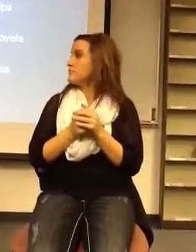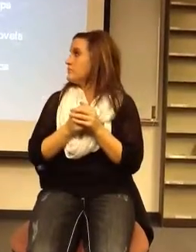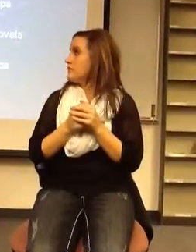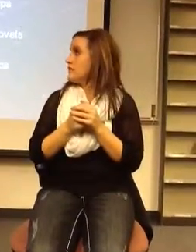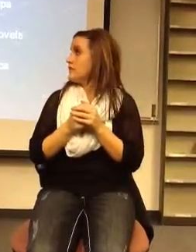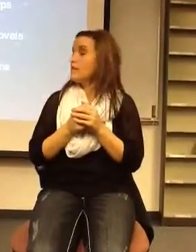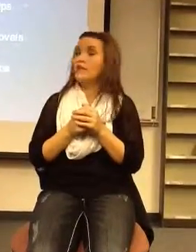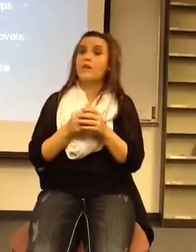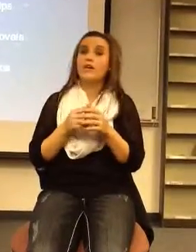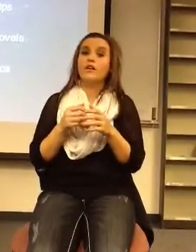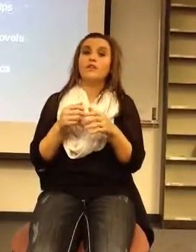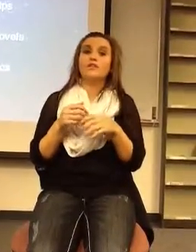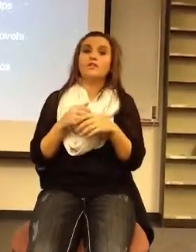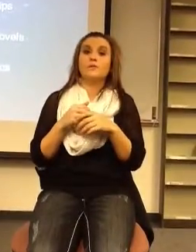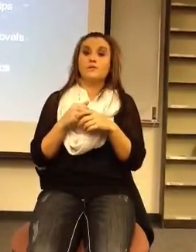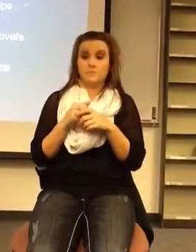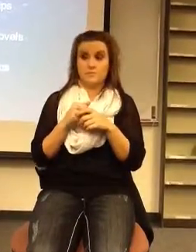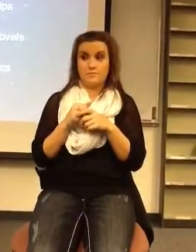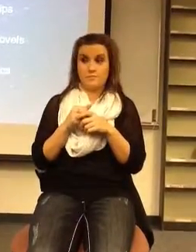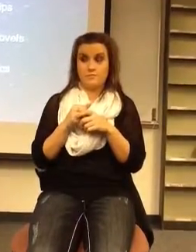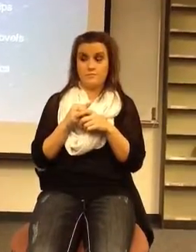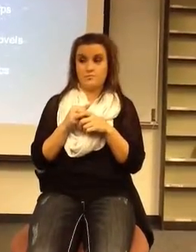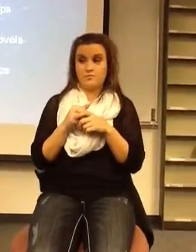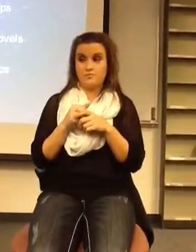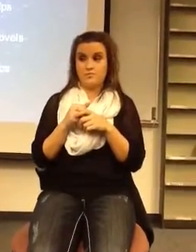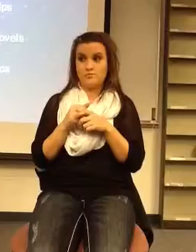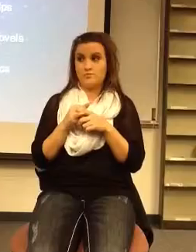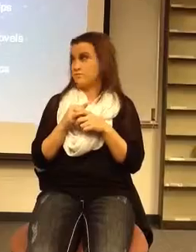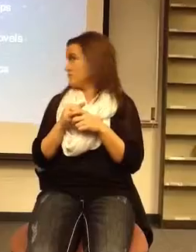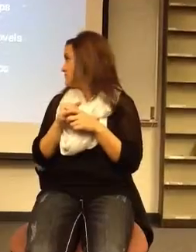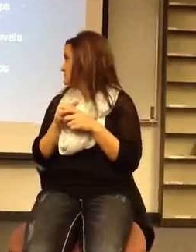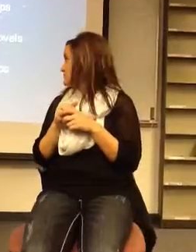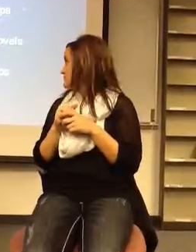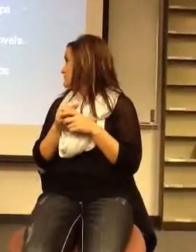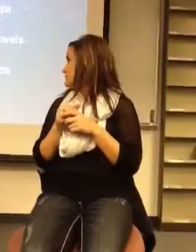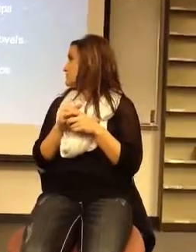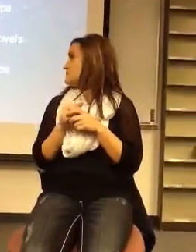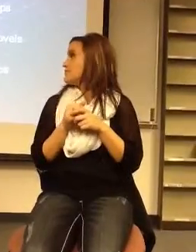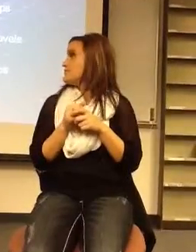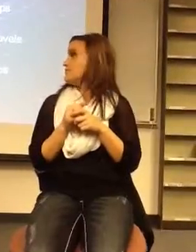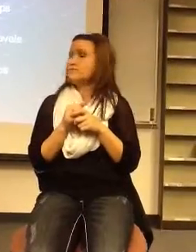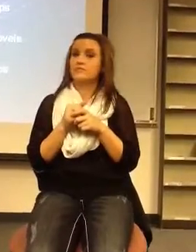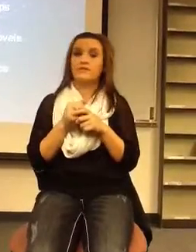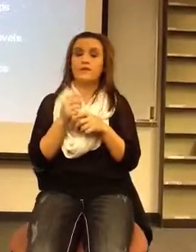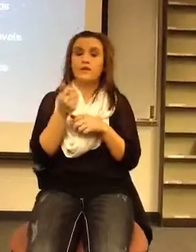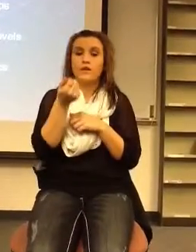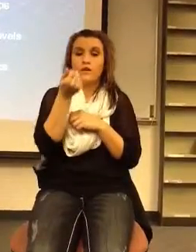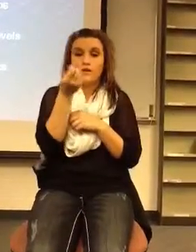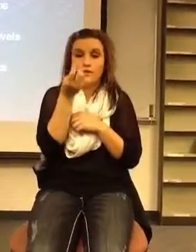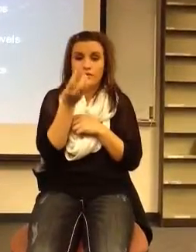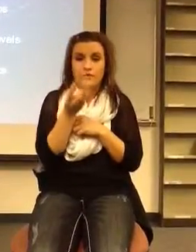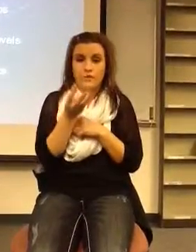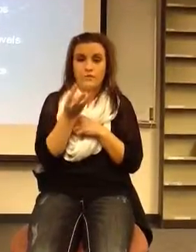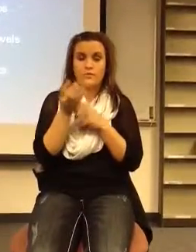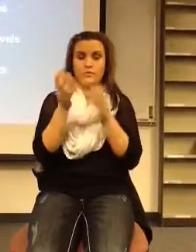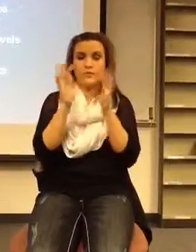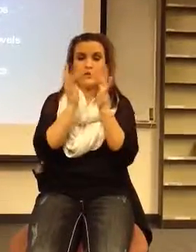over 40,000 web comics, very few of them are financially successful.